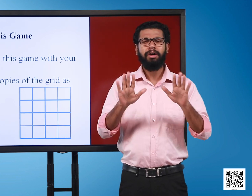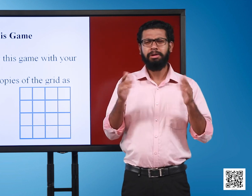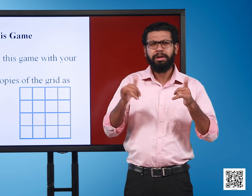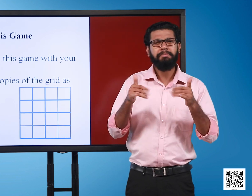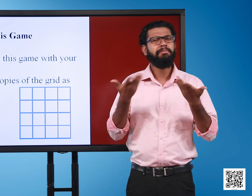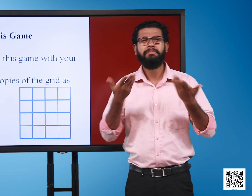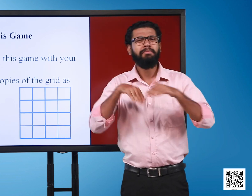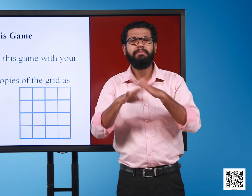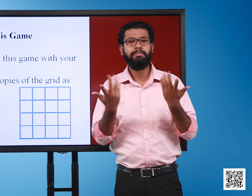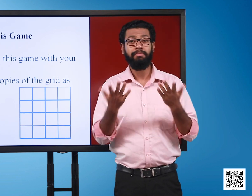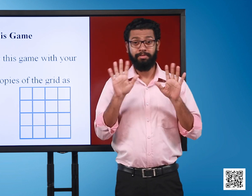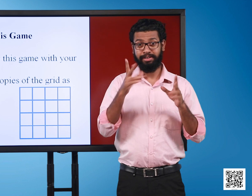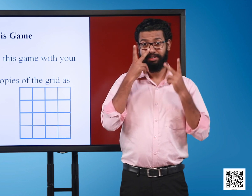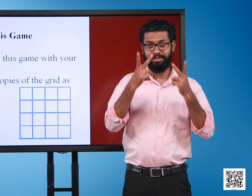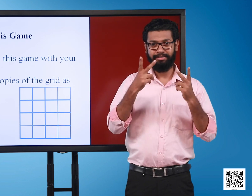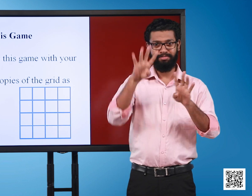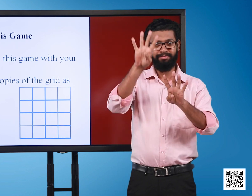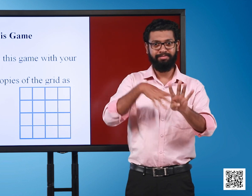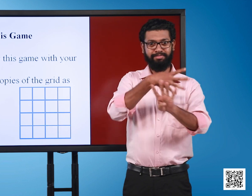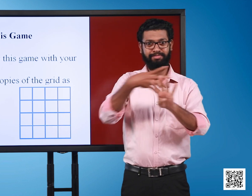grid as shown here.